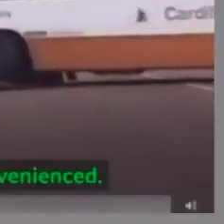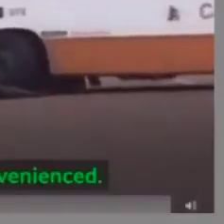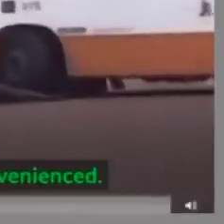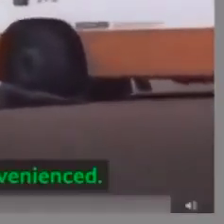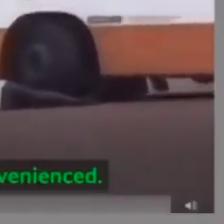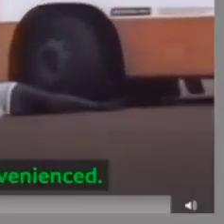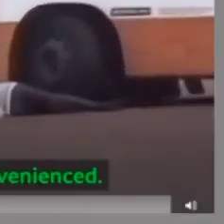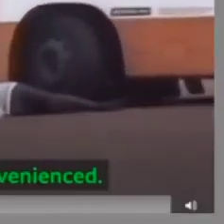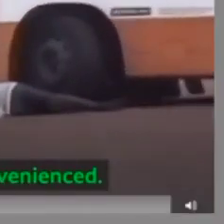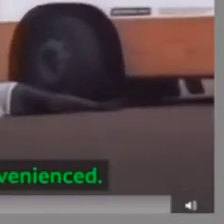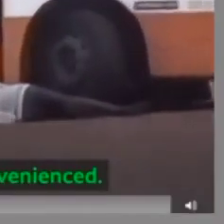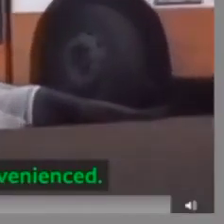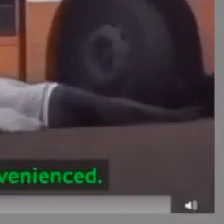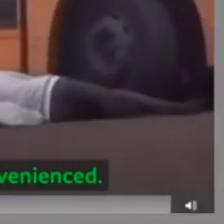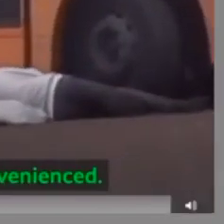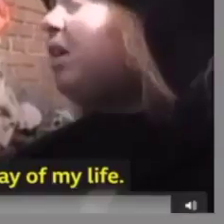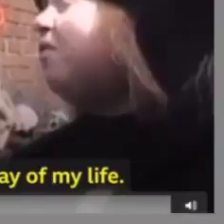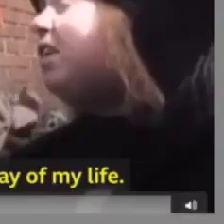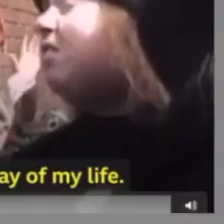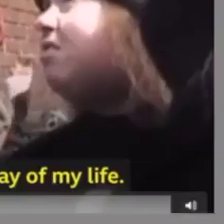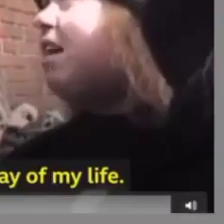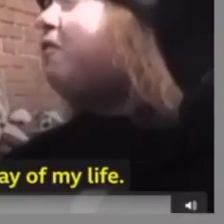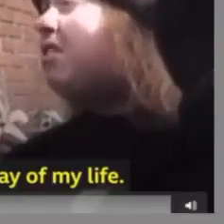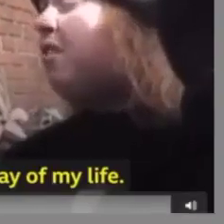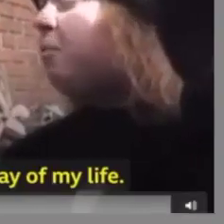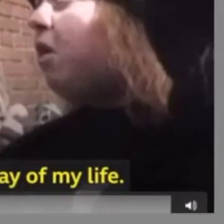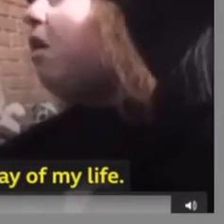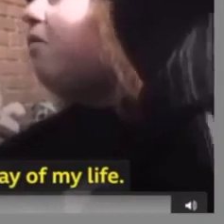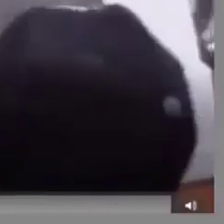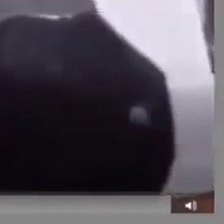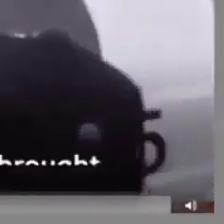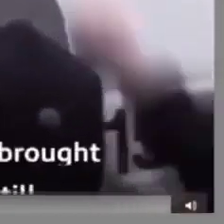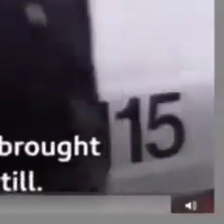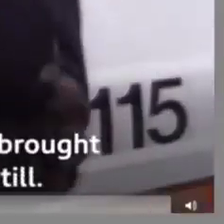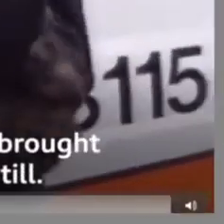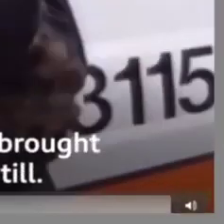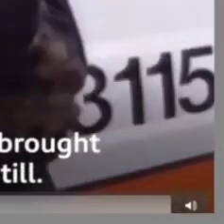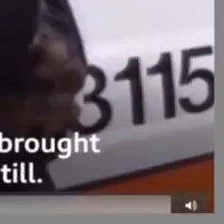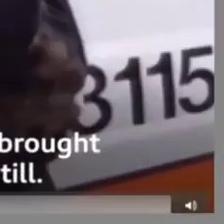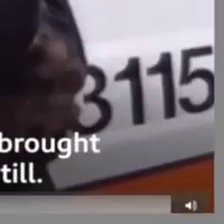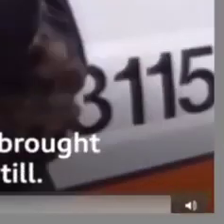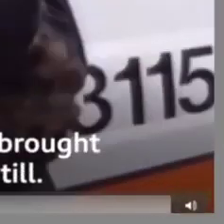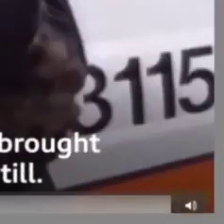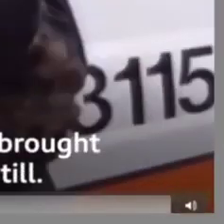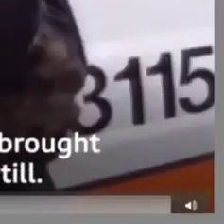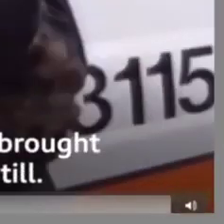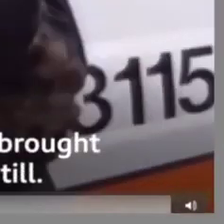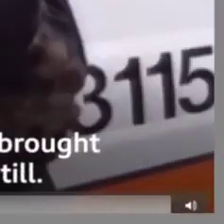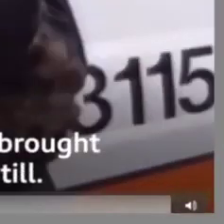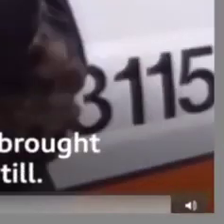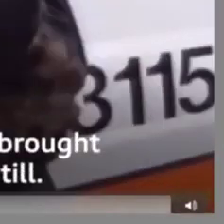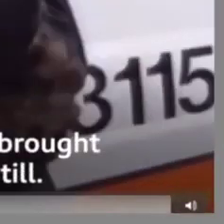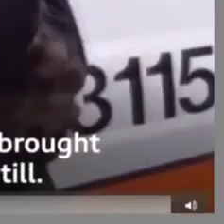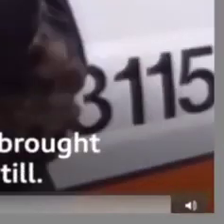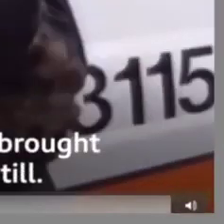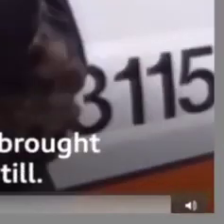Other people are inconvenienced. I'm inconvenienced every day of my because In 1995, disabled activists brought central